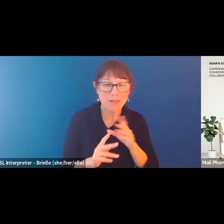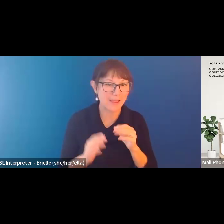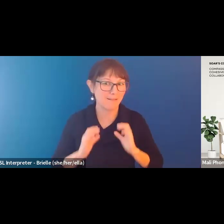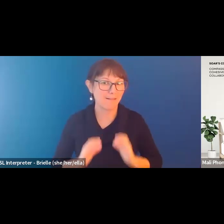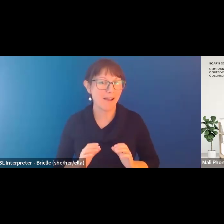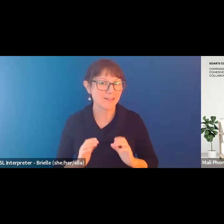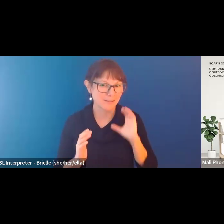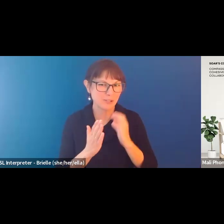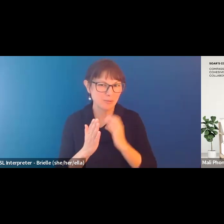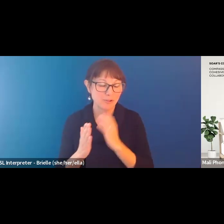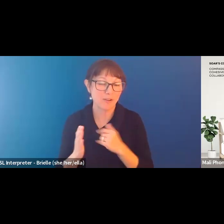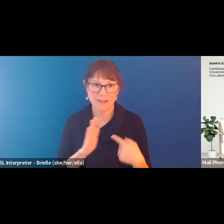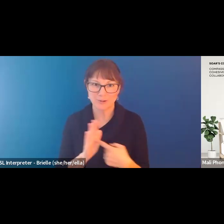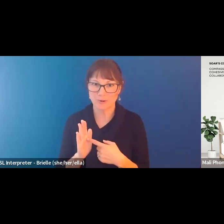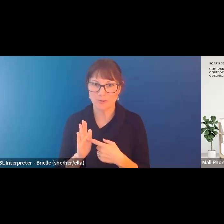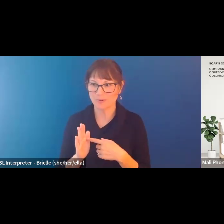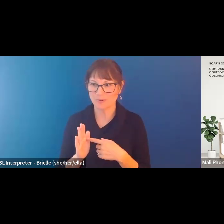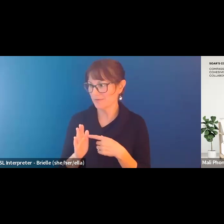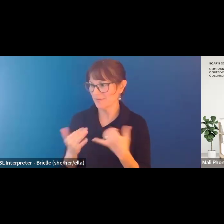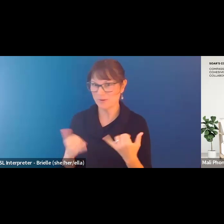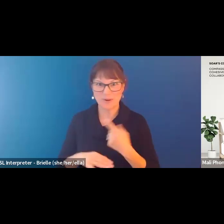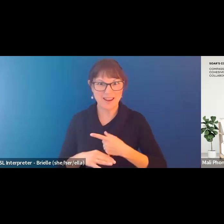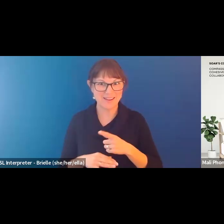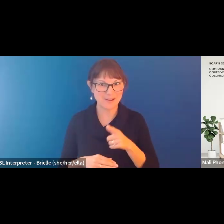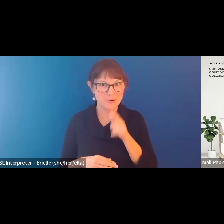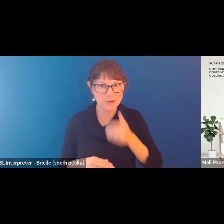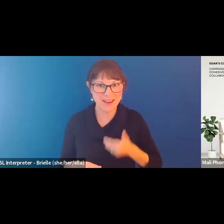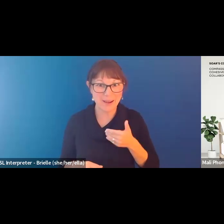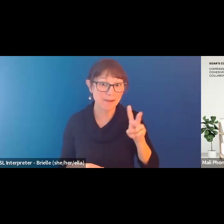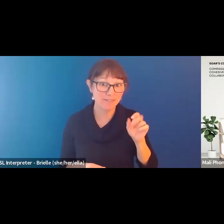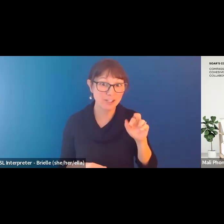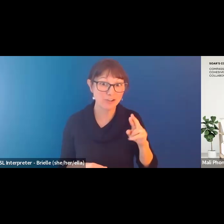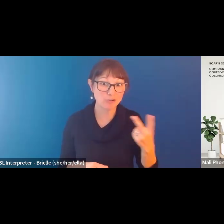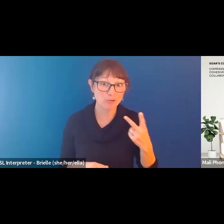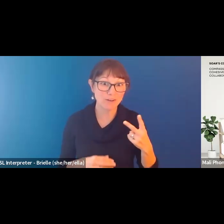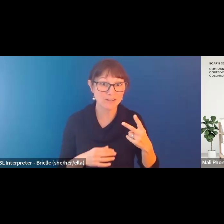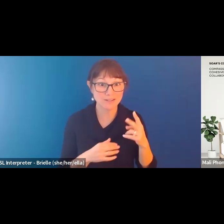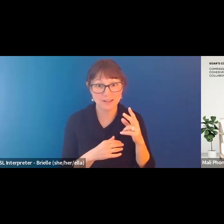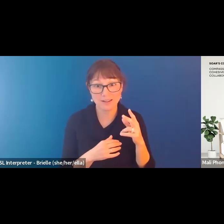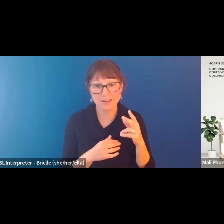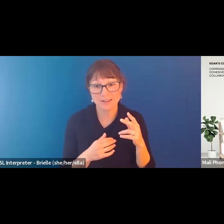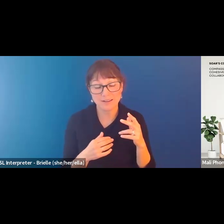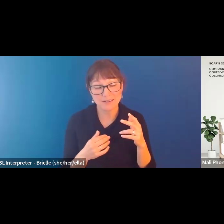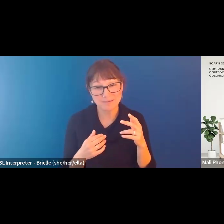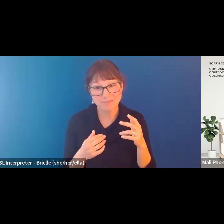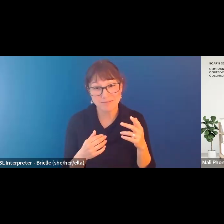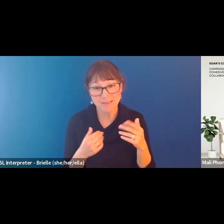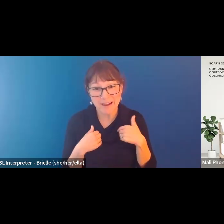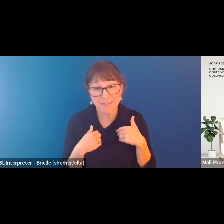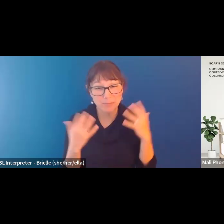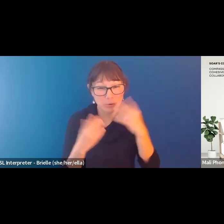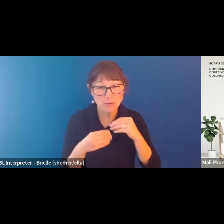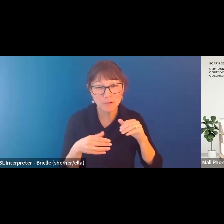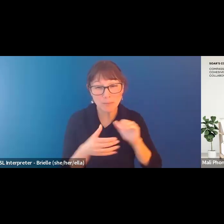Um, it reflects where I am today. You know, Victor and I have built not only a beautiful marriage, but a mission,